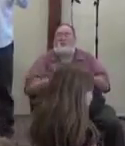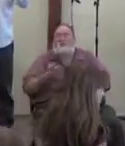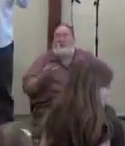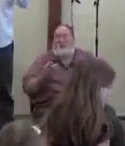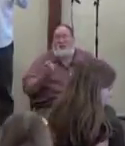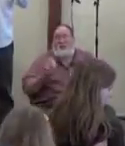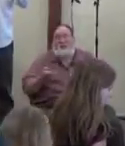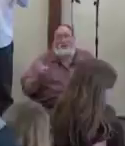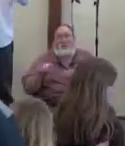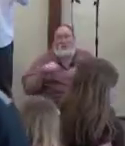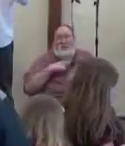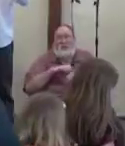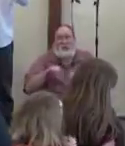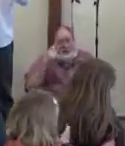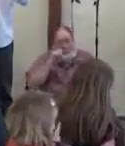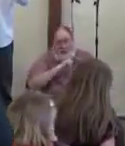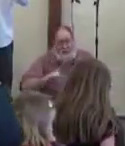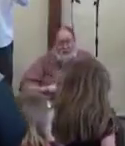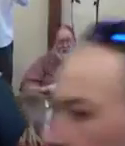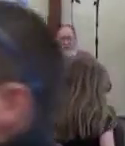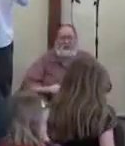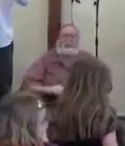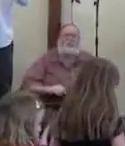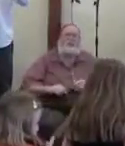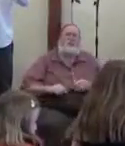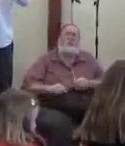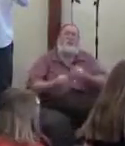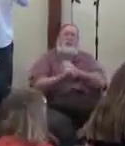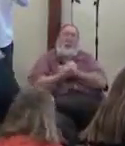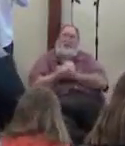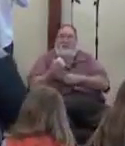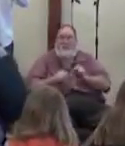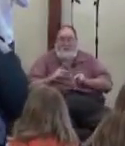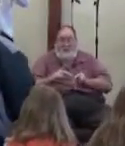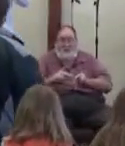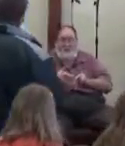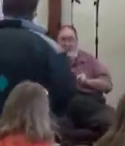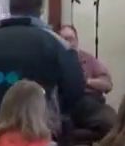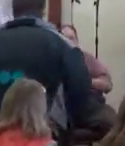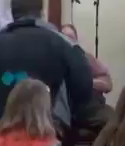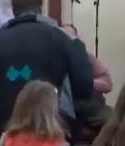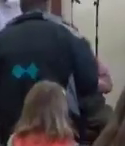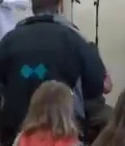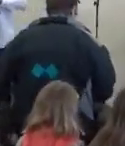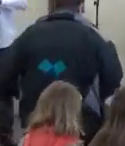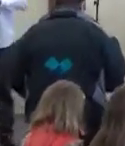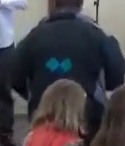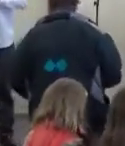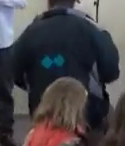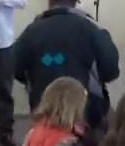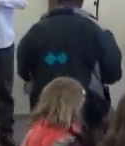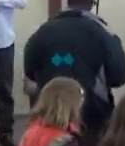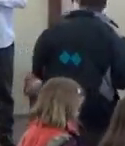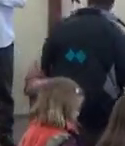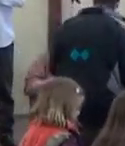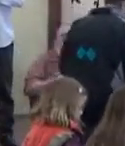Aren't there people you butt up against day to day that aren't worth a love? But you do it anyhow because it's